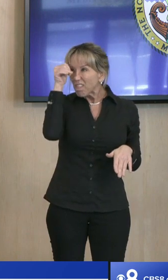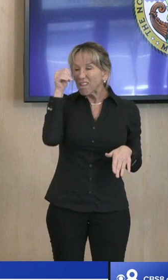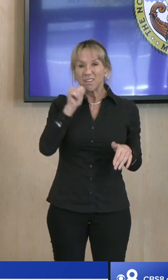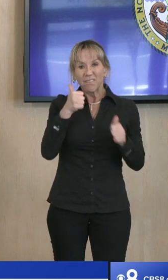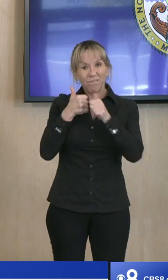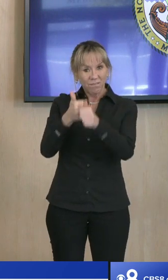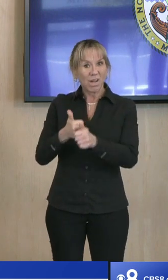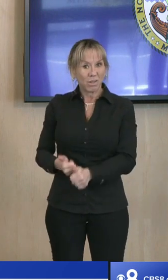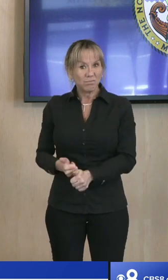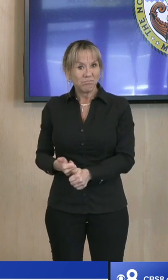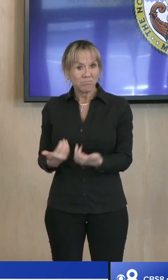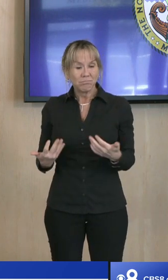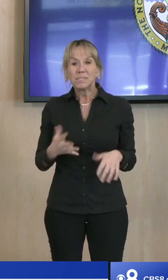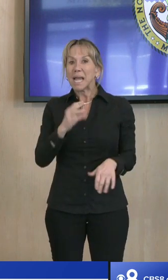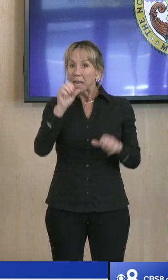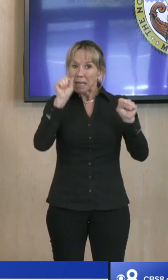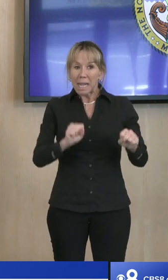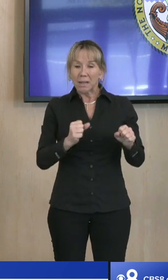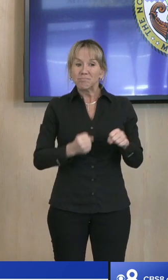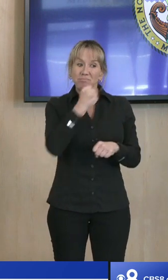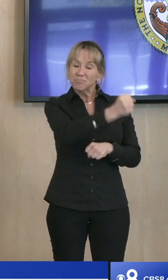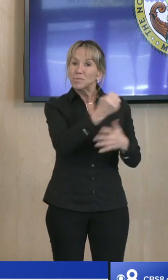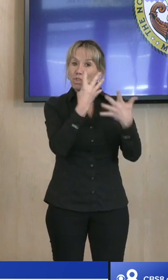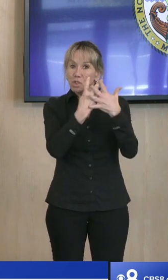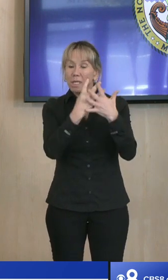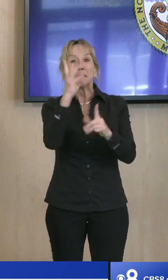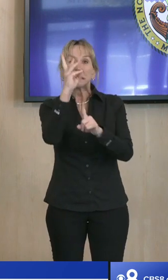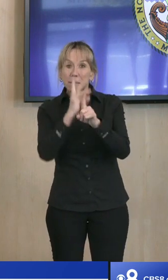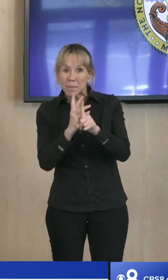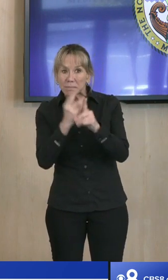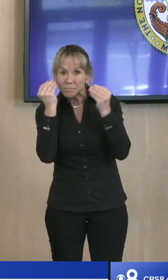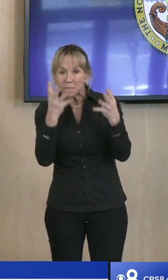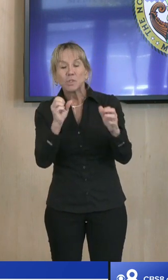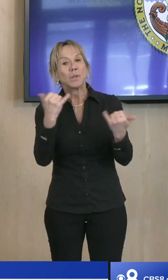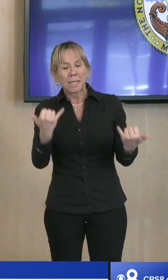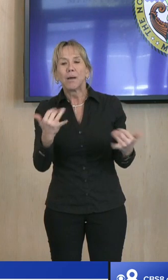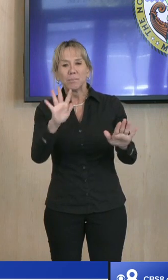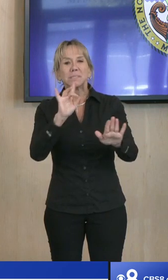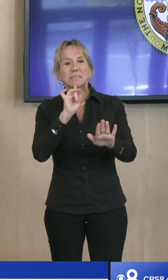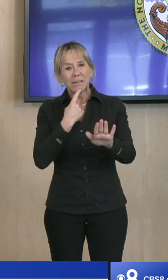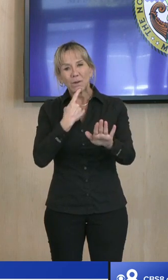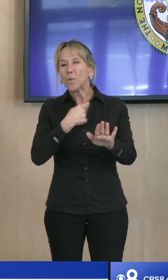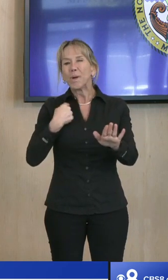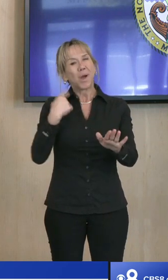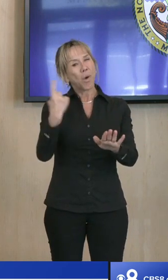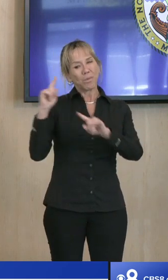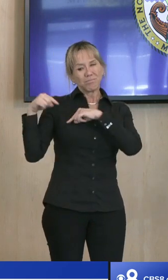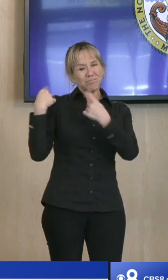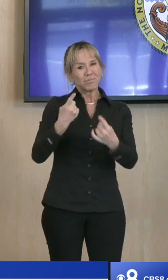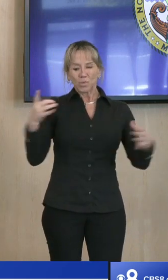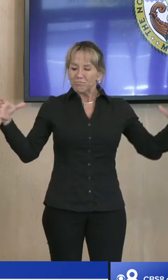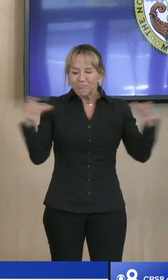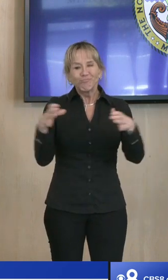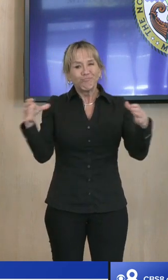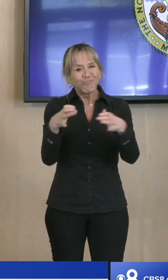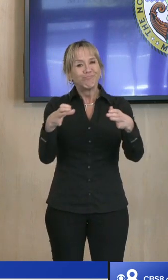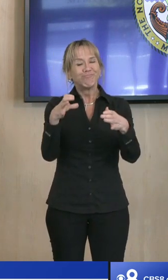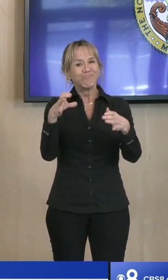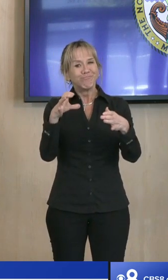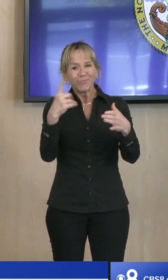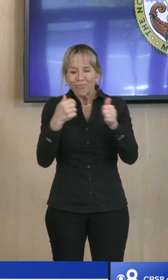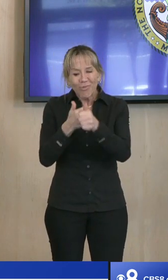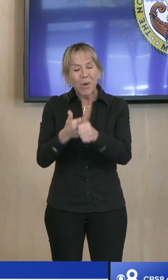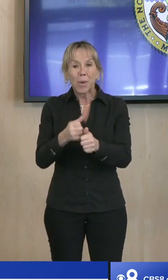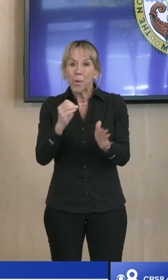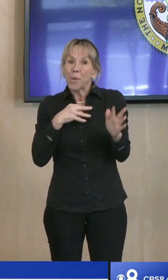orders and up to 6 months in jail. So let's take it serious. Let's pull together as a community like we always do. Hopefully those citations will